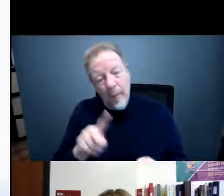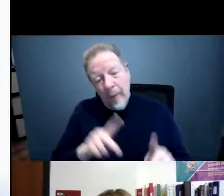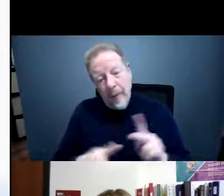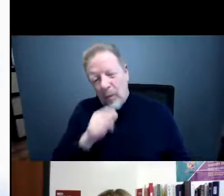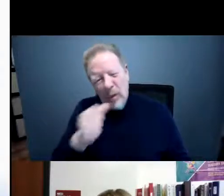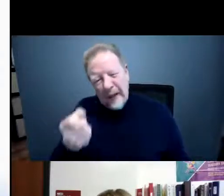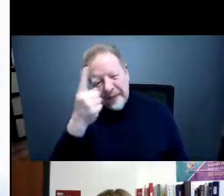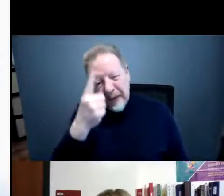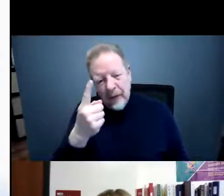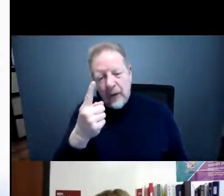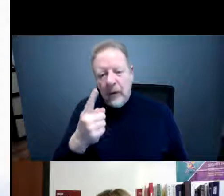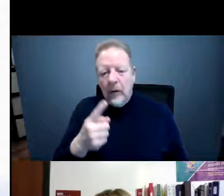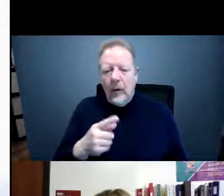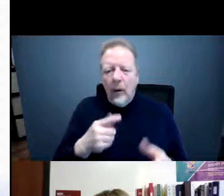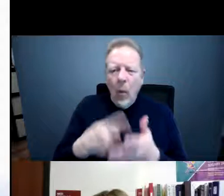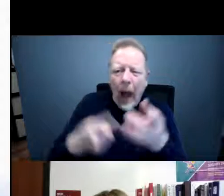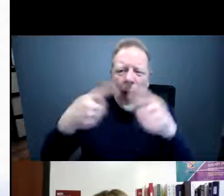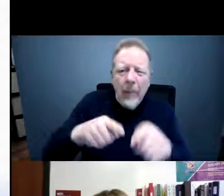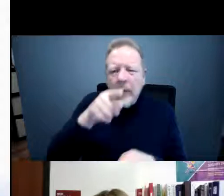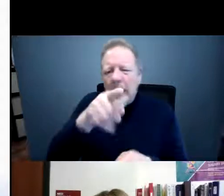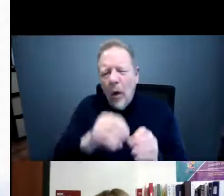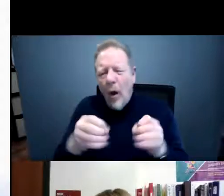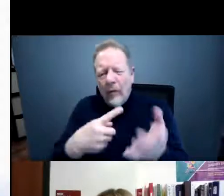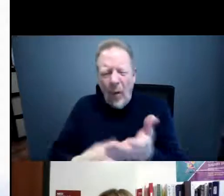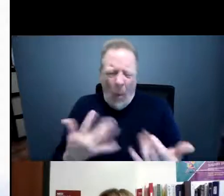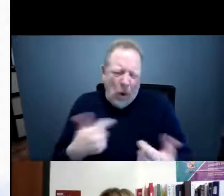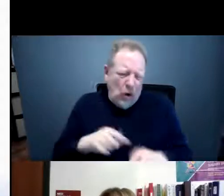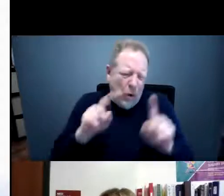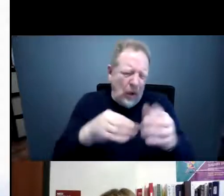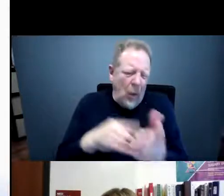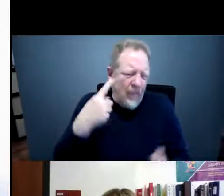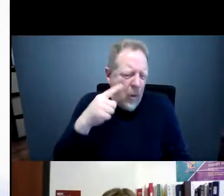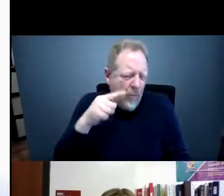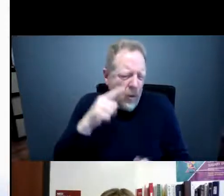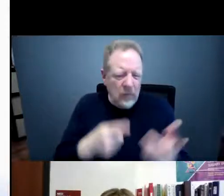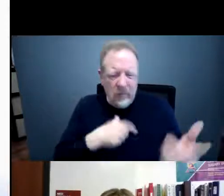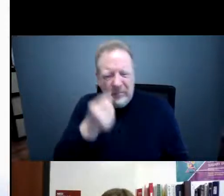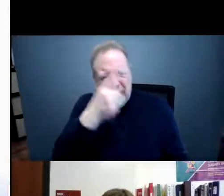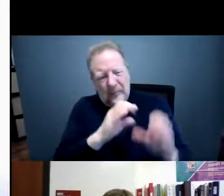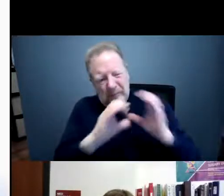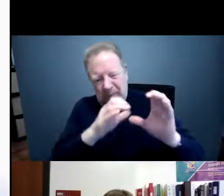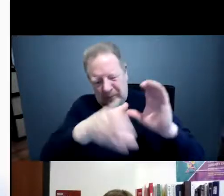understand, and they're not going to know what happens, what's the point of going, and it allows for them to be included in making